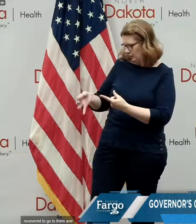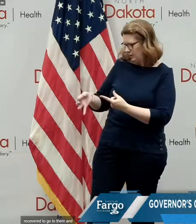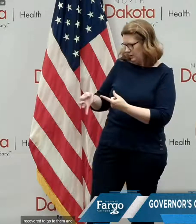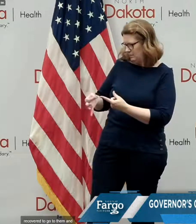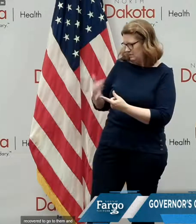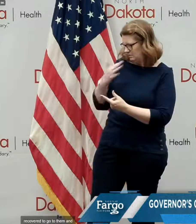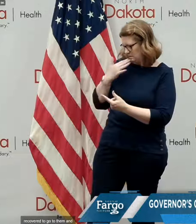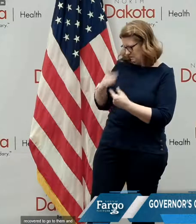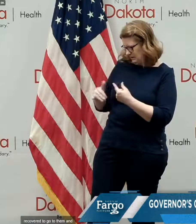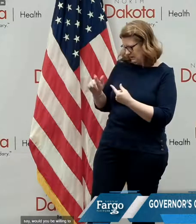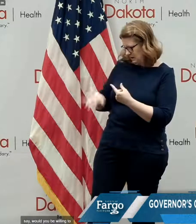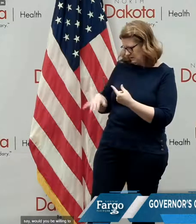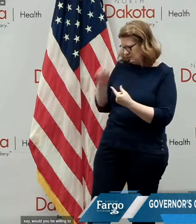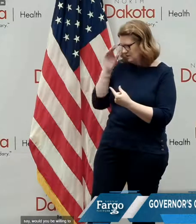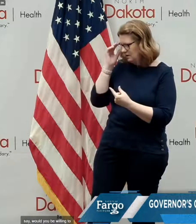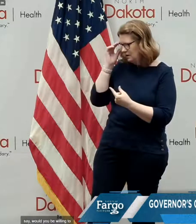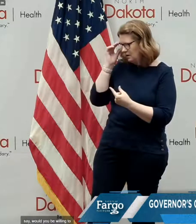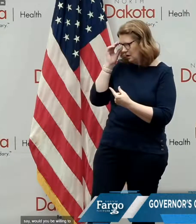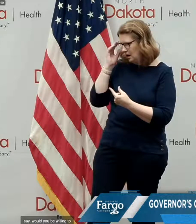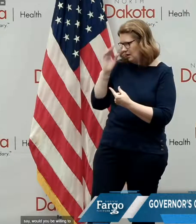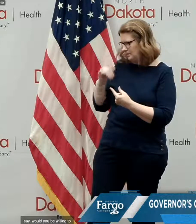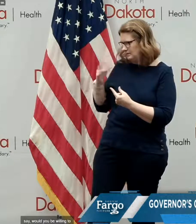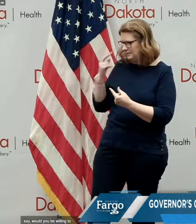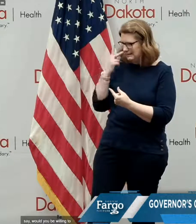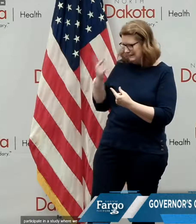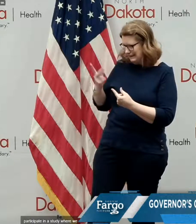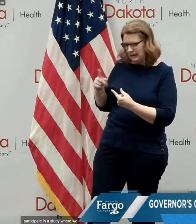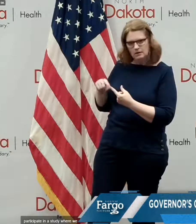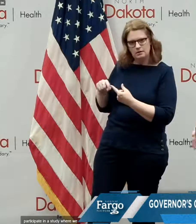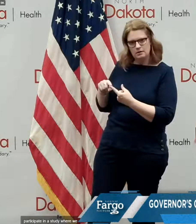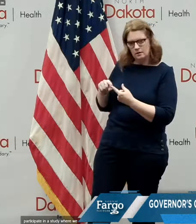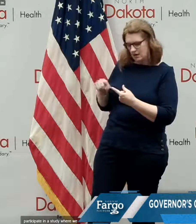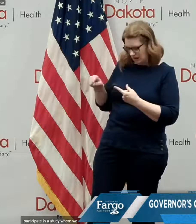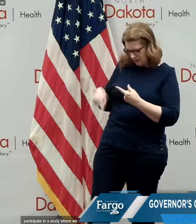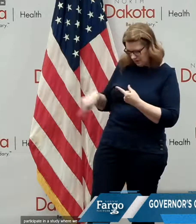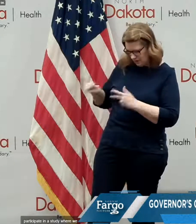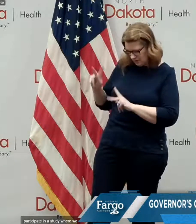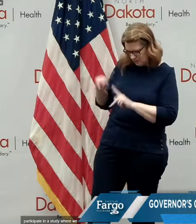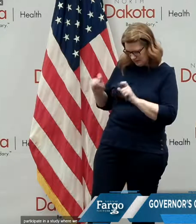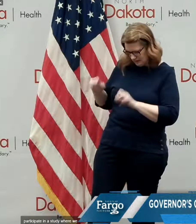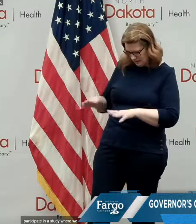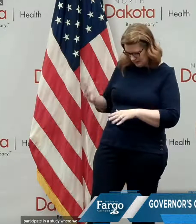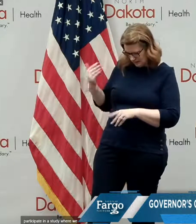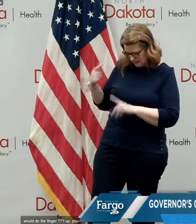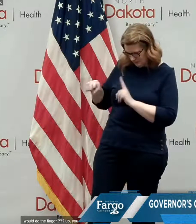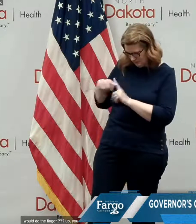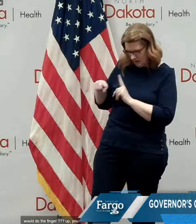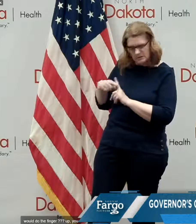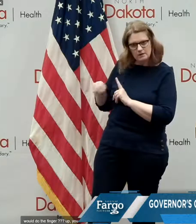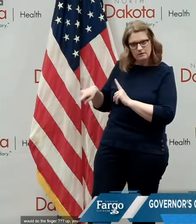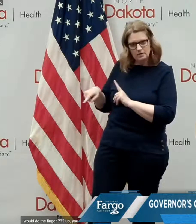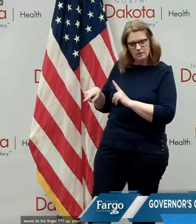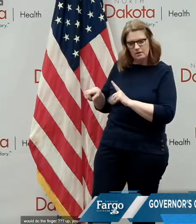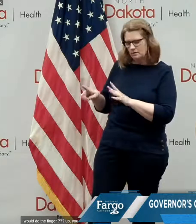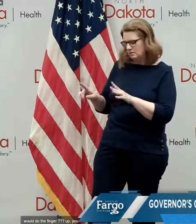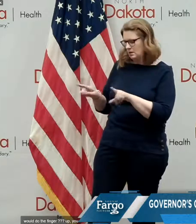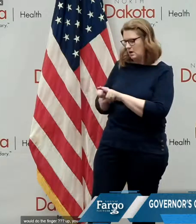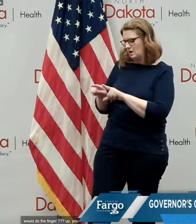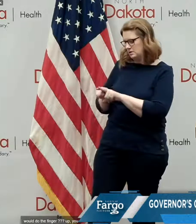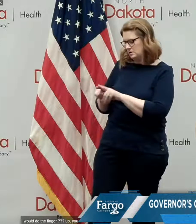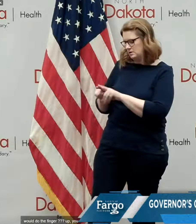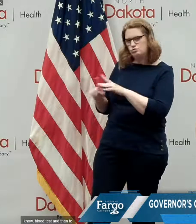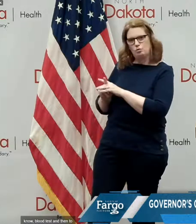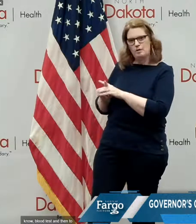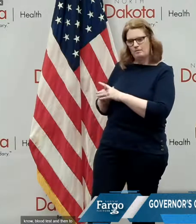blood test, and then to see if those people who had tested positive early or then also show up on these point of